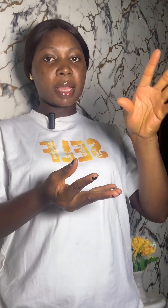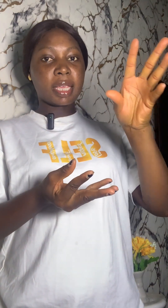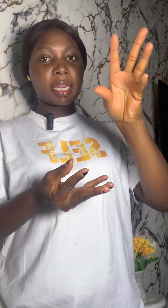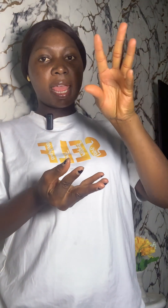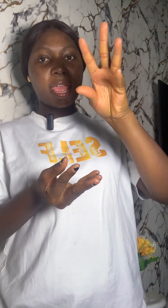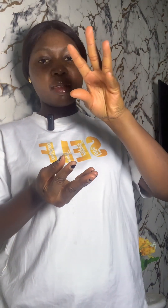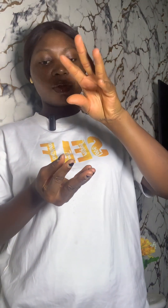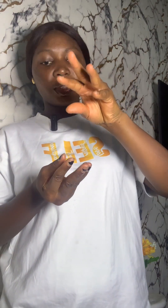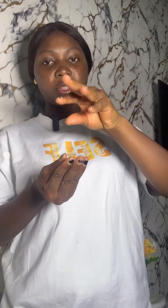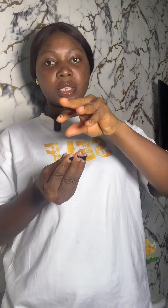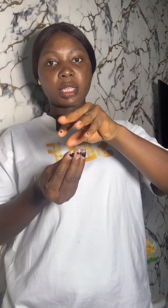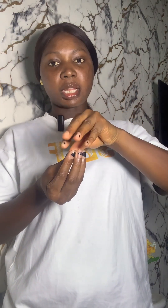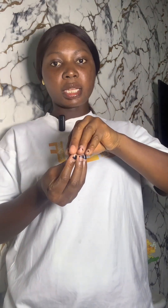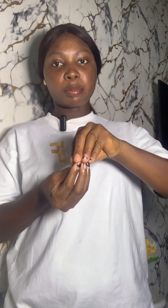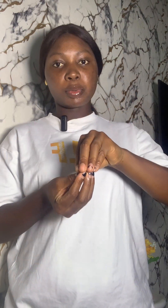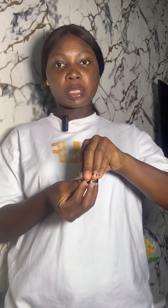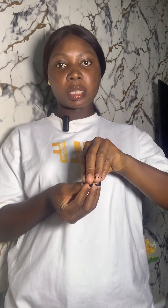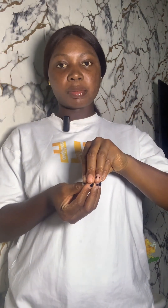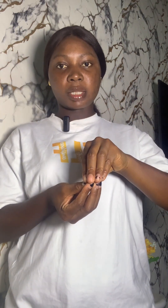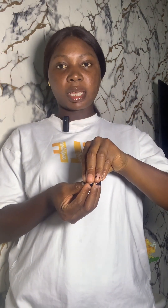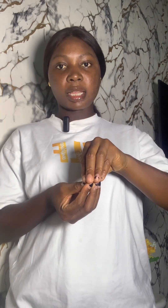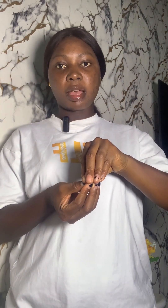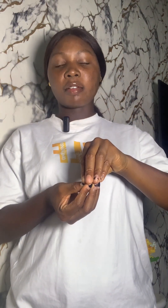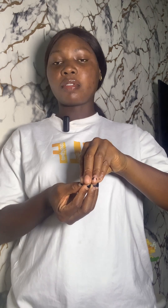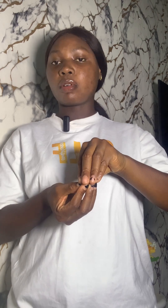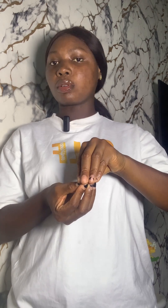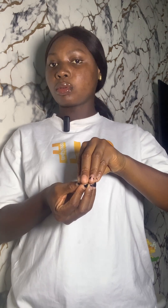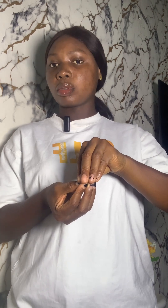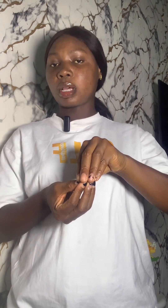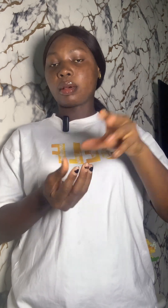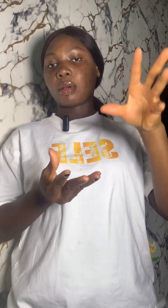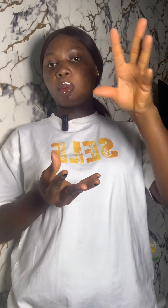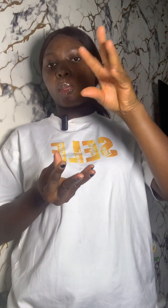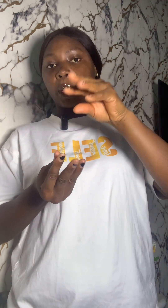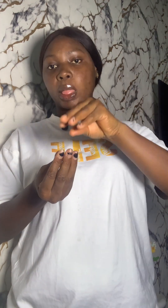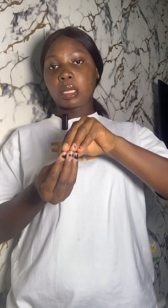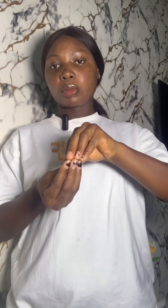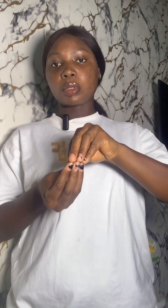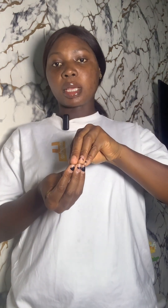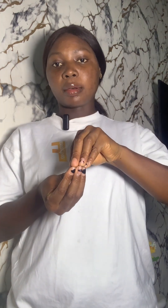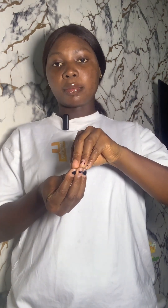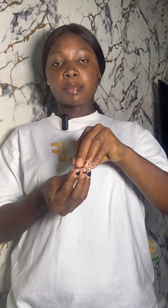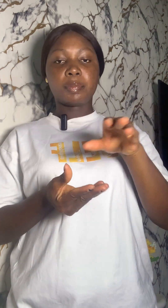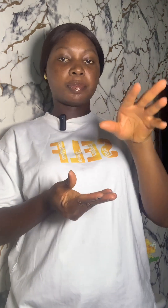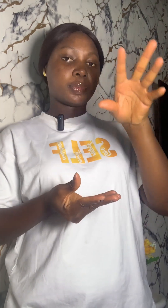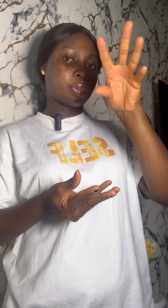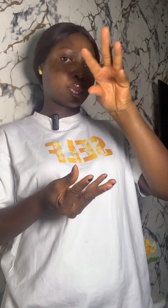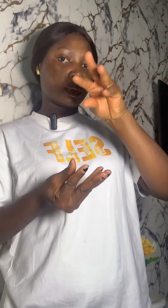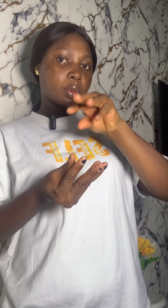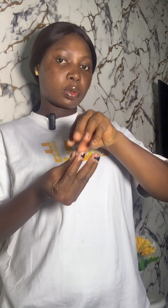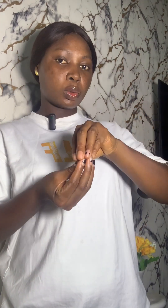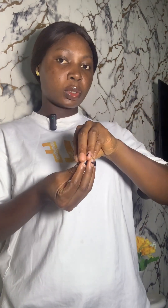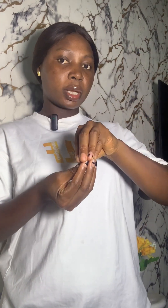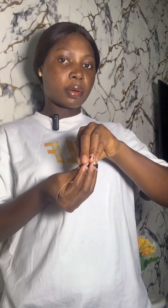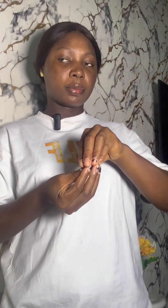packing everything and then putting them together for total, total, total.